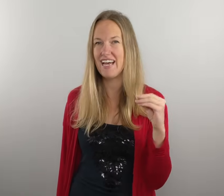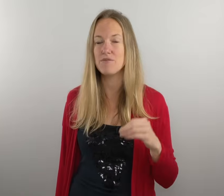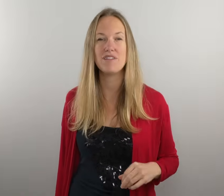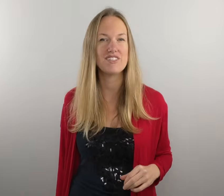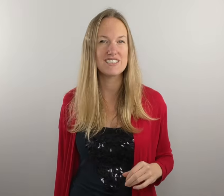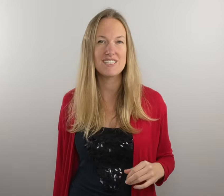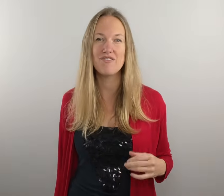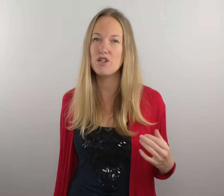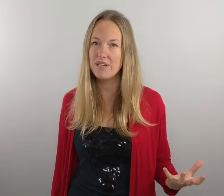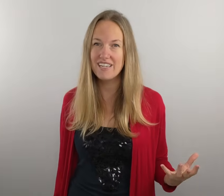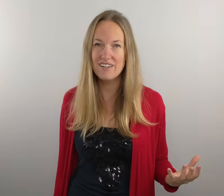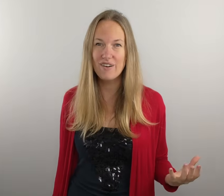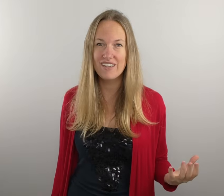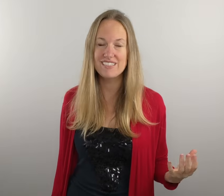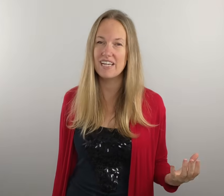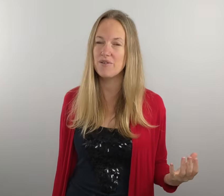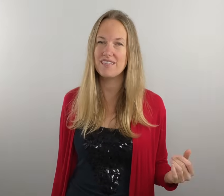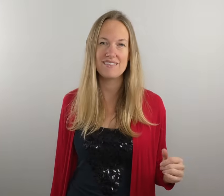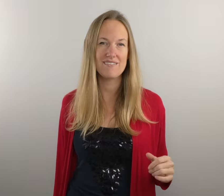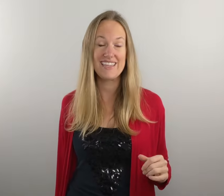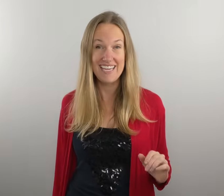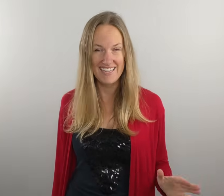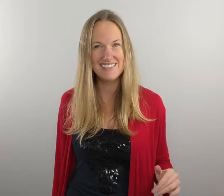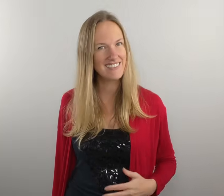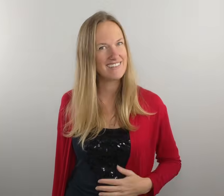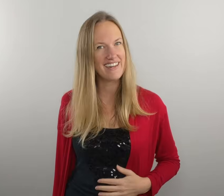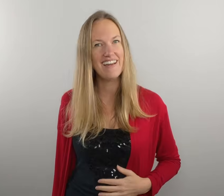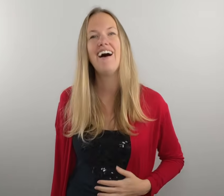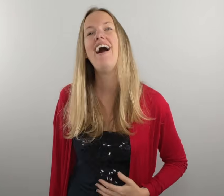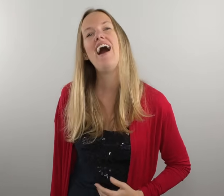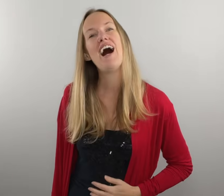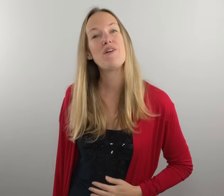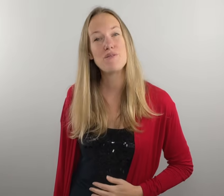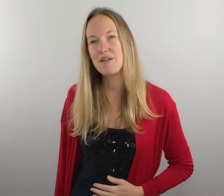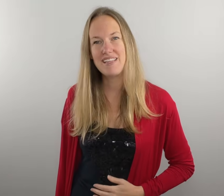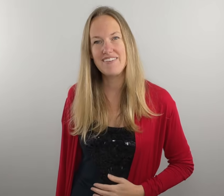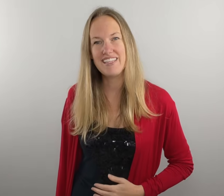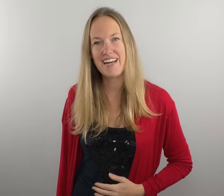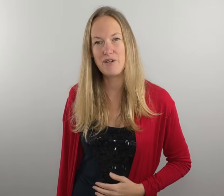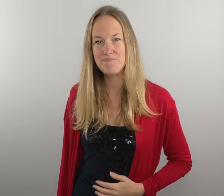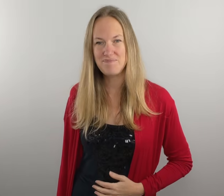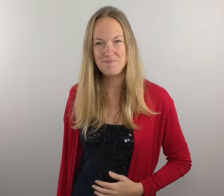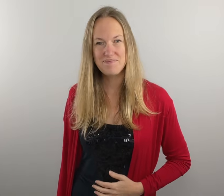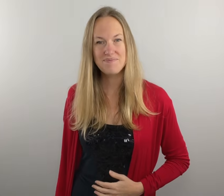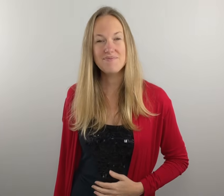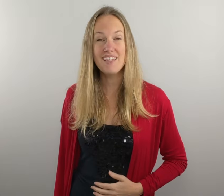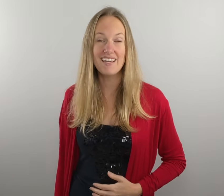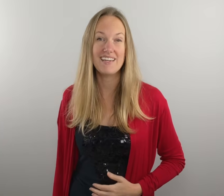But if you're a beginner or you're signing with kids, I would recommend leaving that out. Okay, so